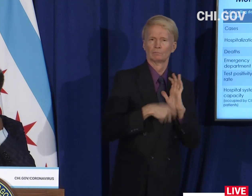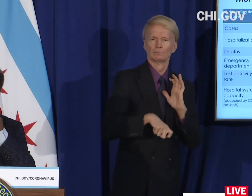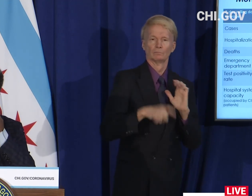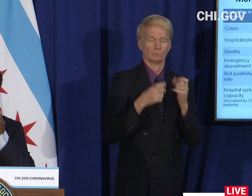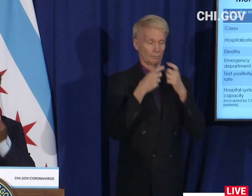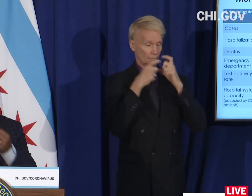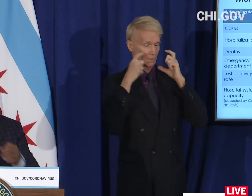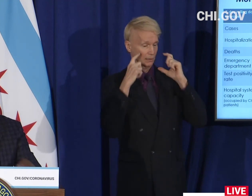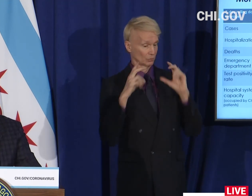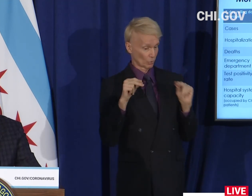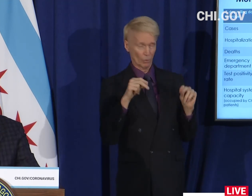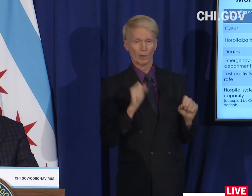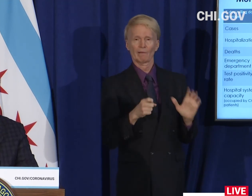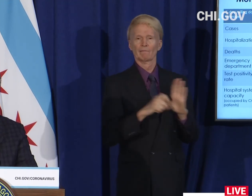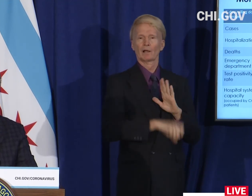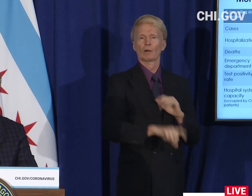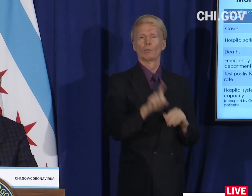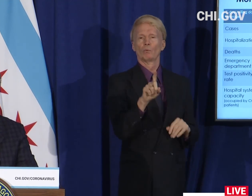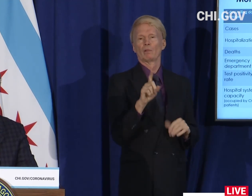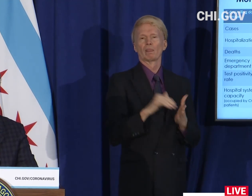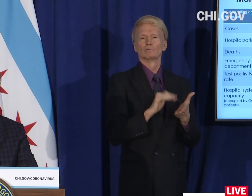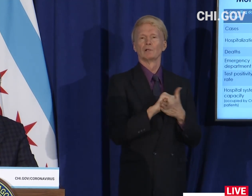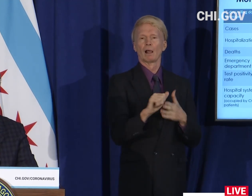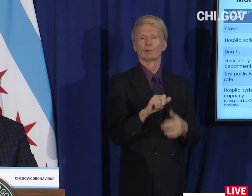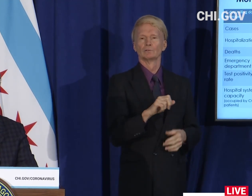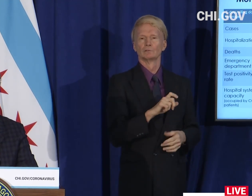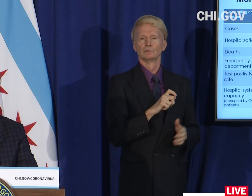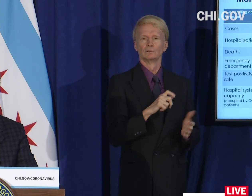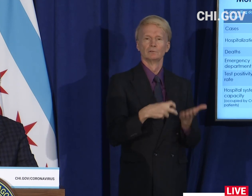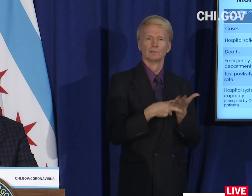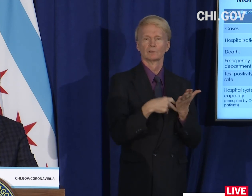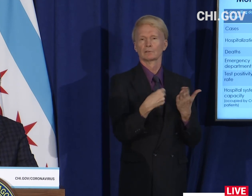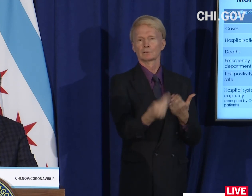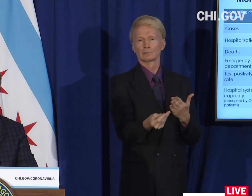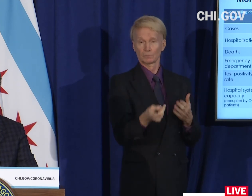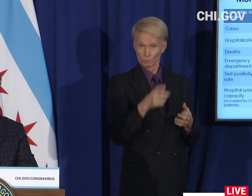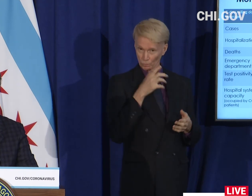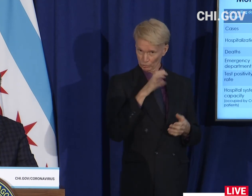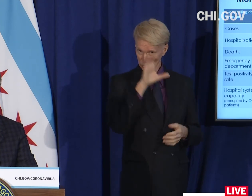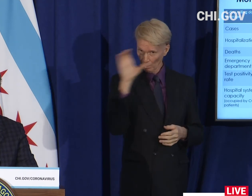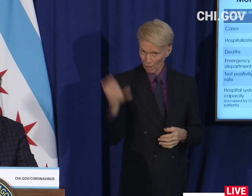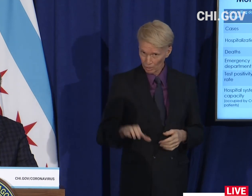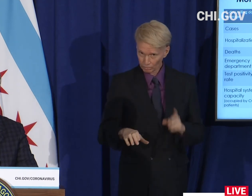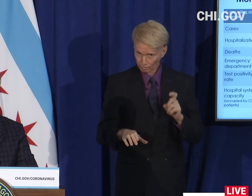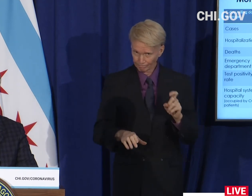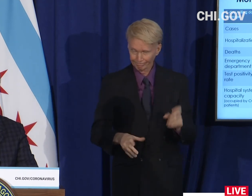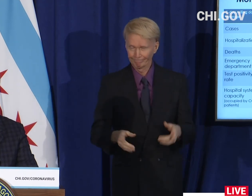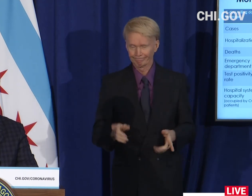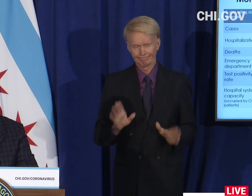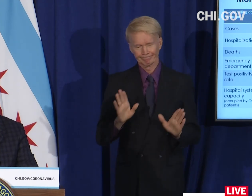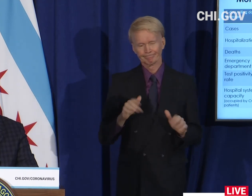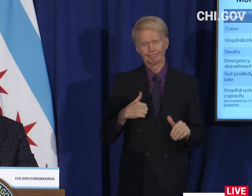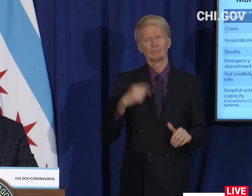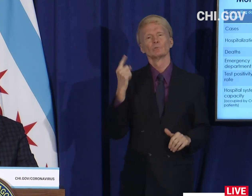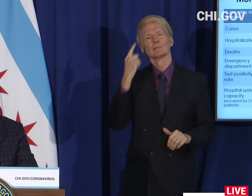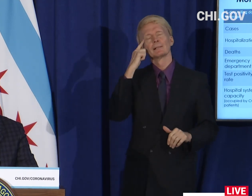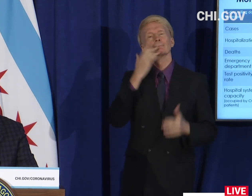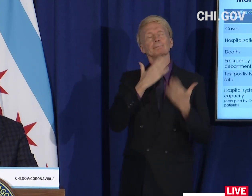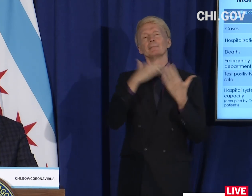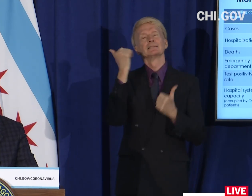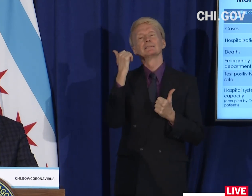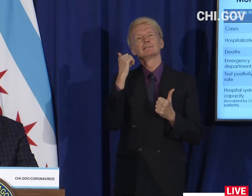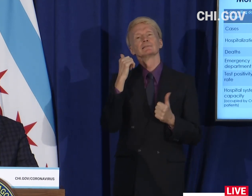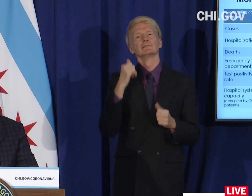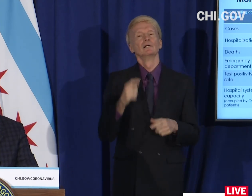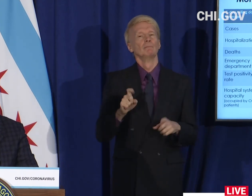wear masks. Does the city have the power to do that, and are you considering that? I always think the best approach is